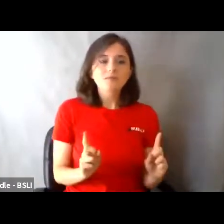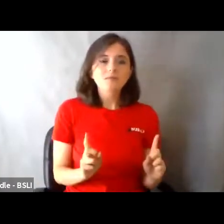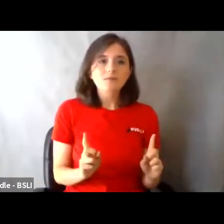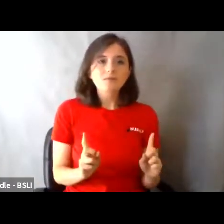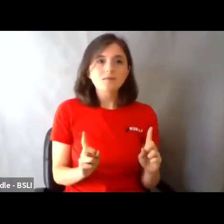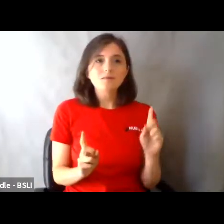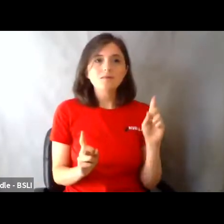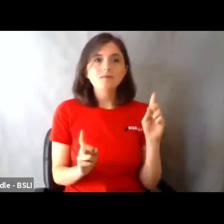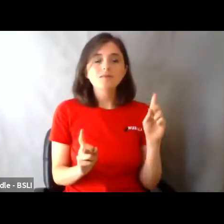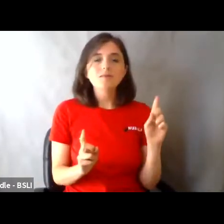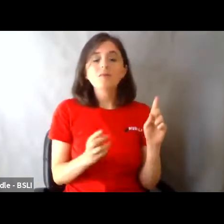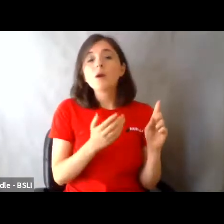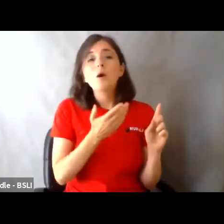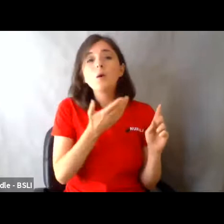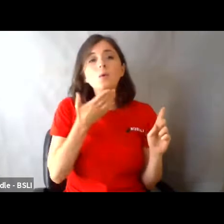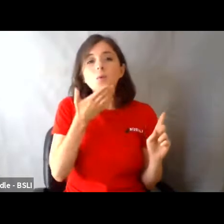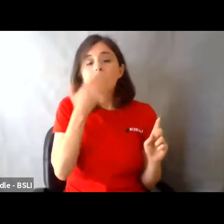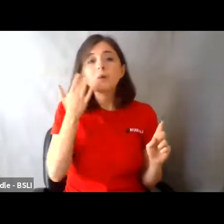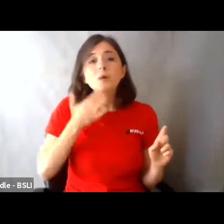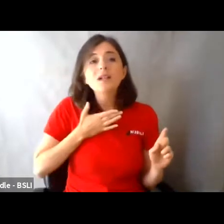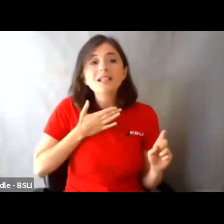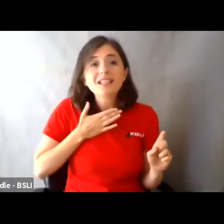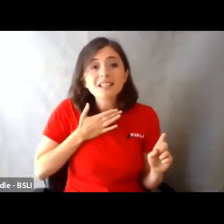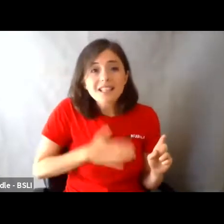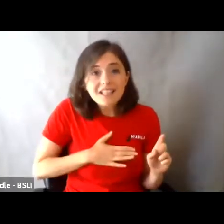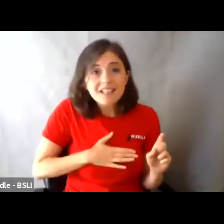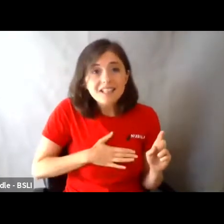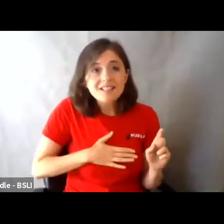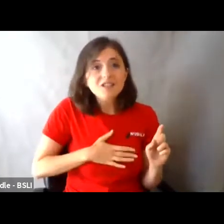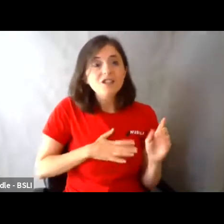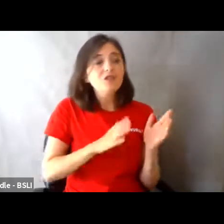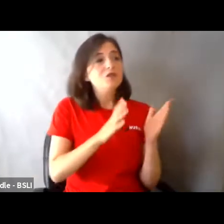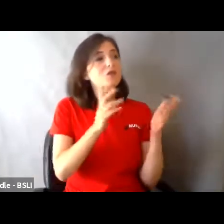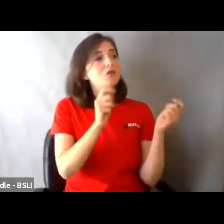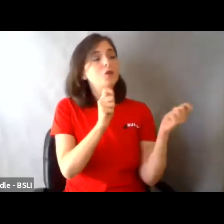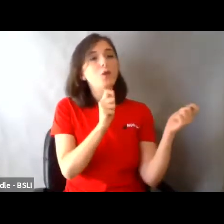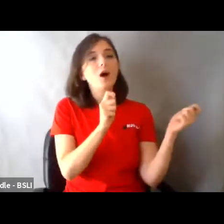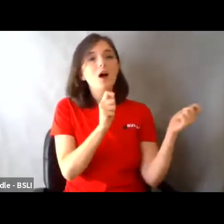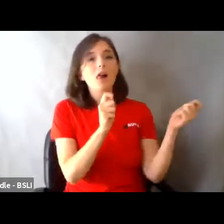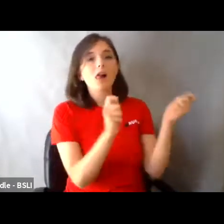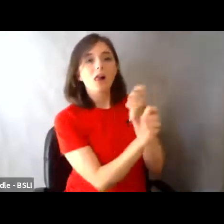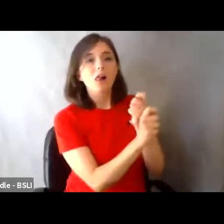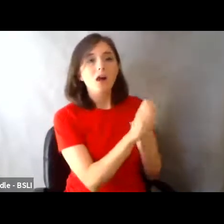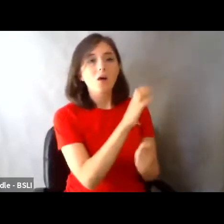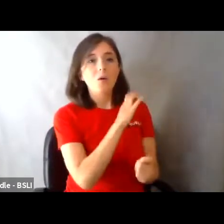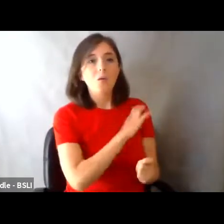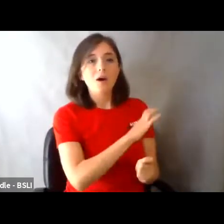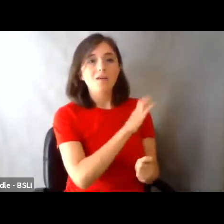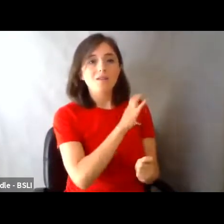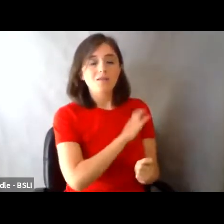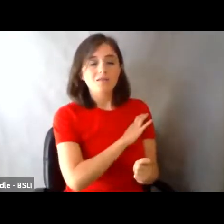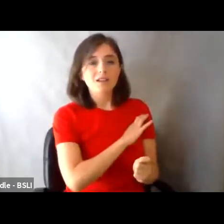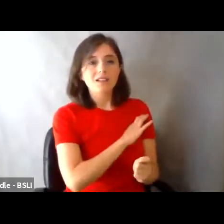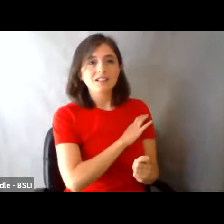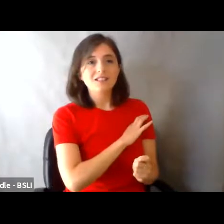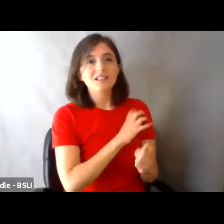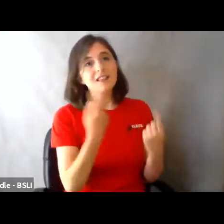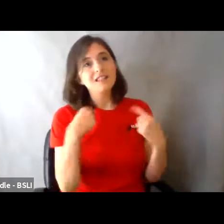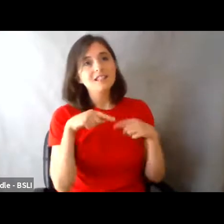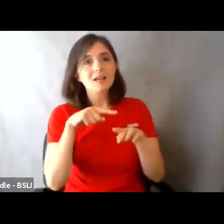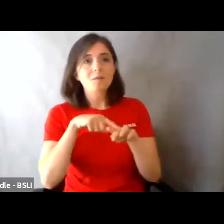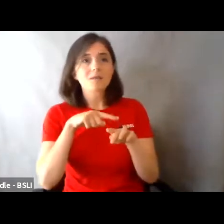that we don't need to dismantle the welfare state whilst getting a citizen's income.